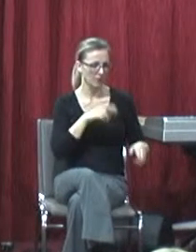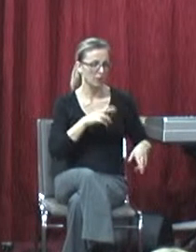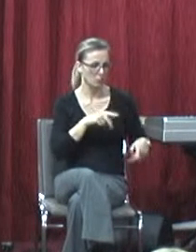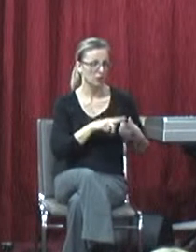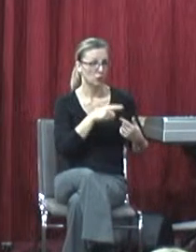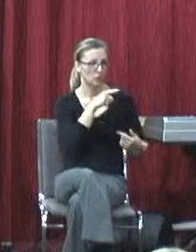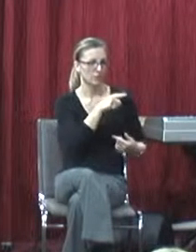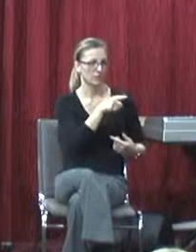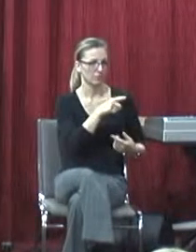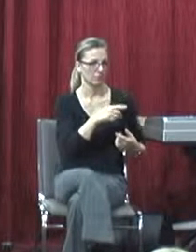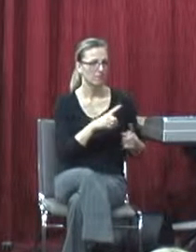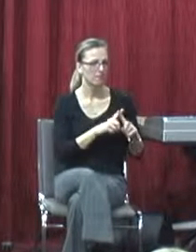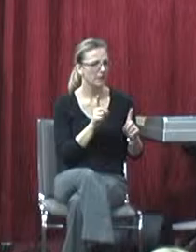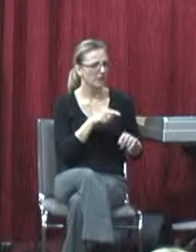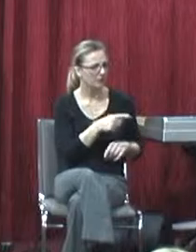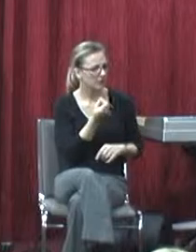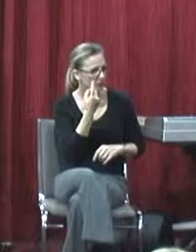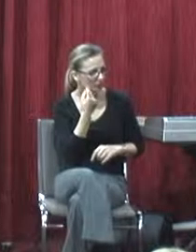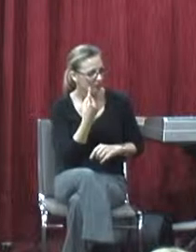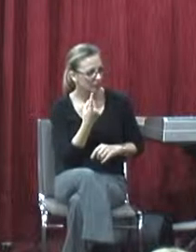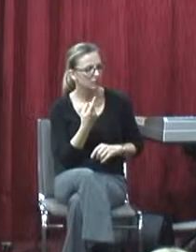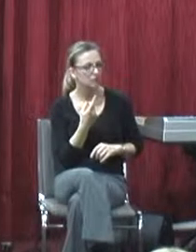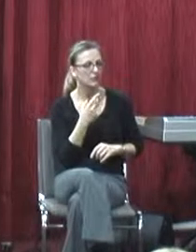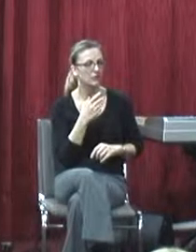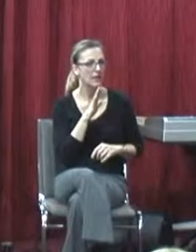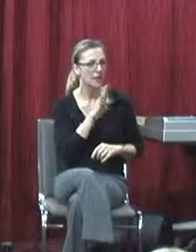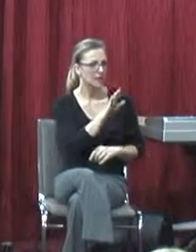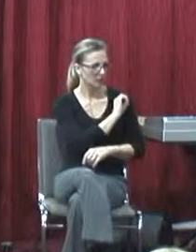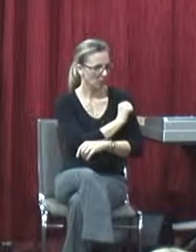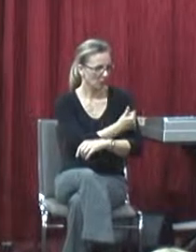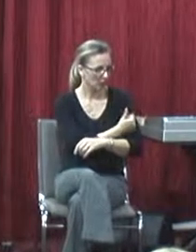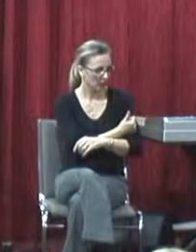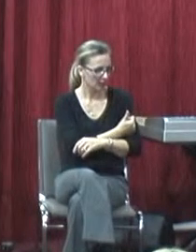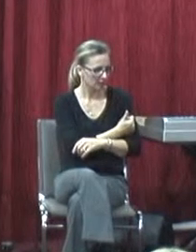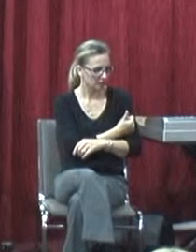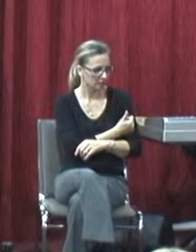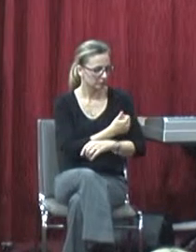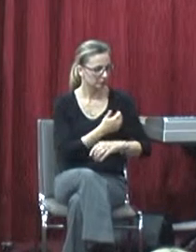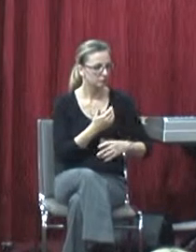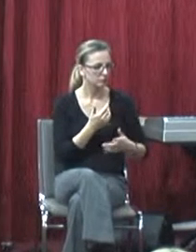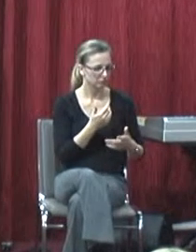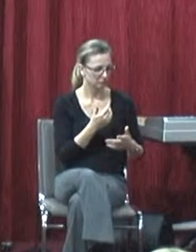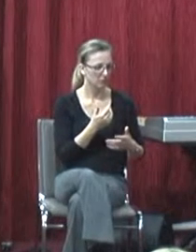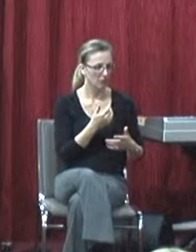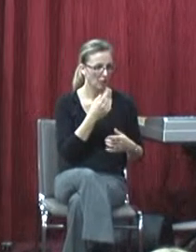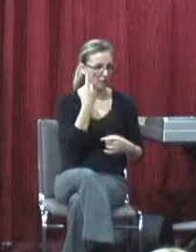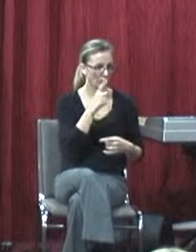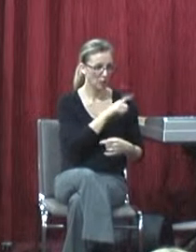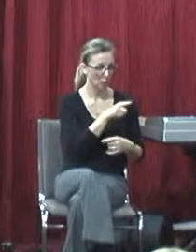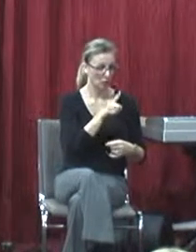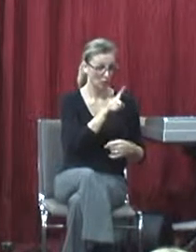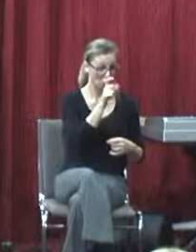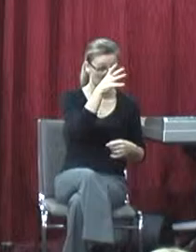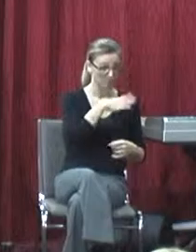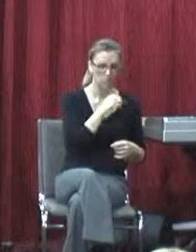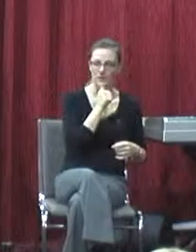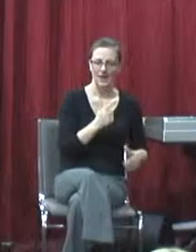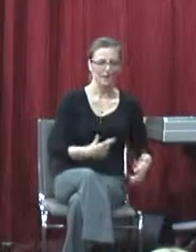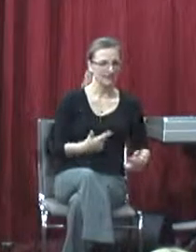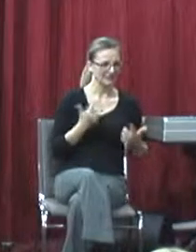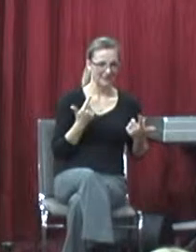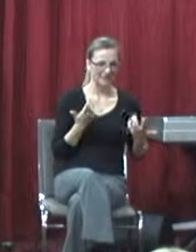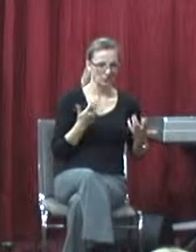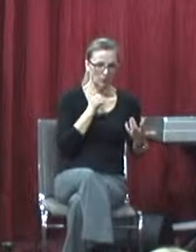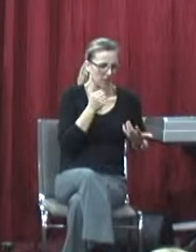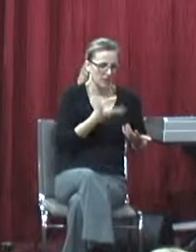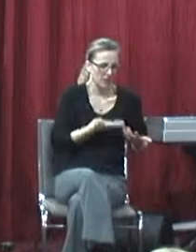him. But what he understood, that his authority over those 100 men would not exist unless he was under the authority